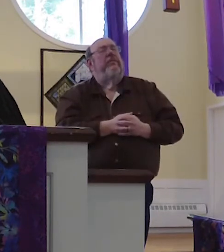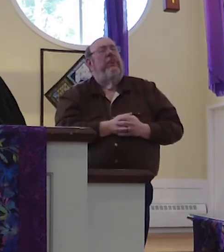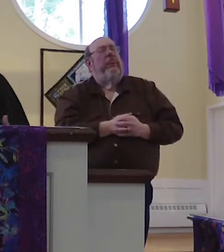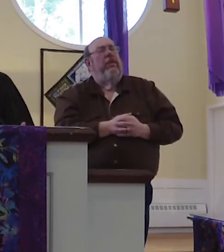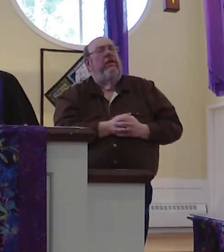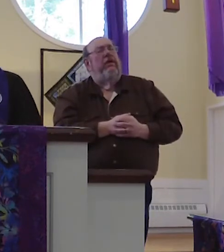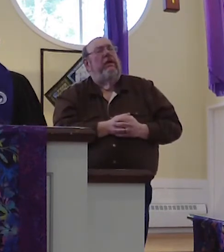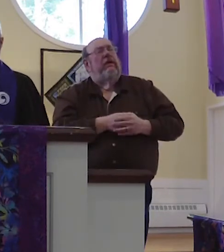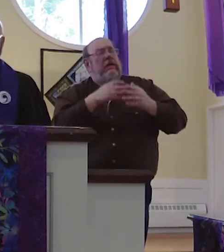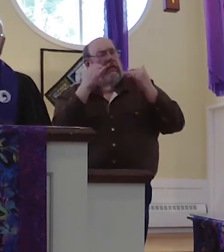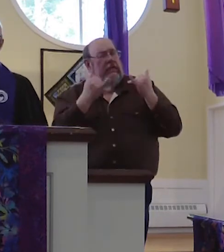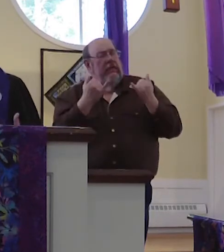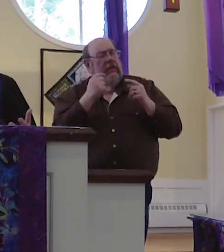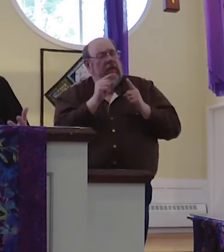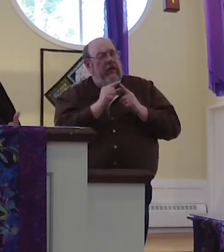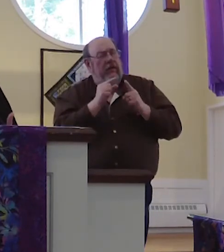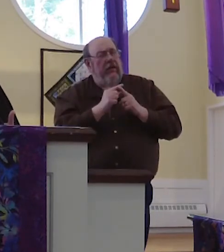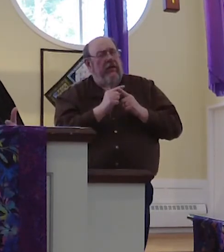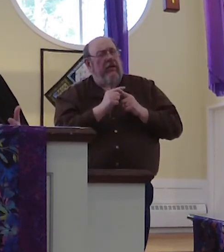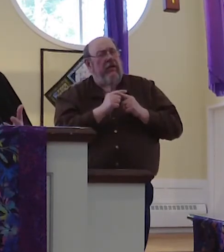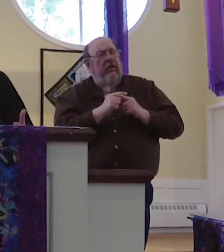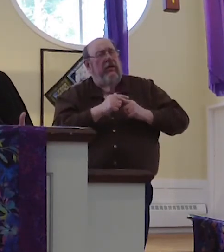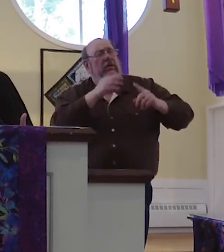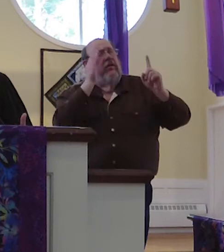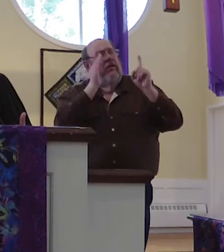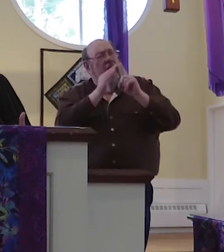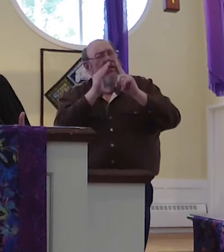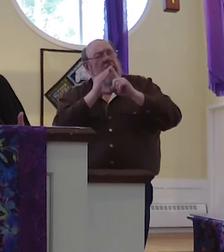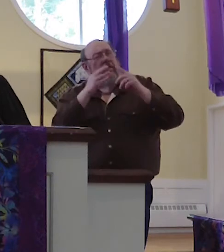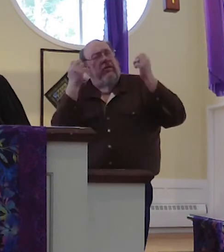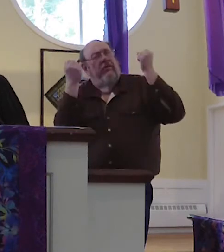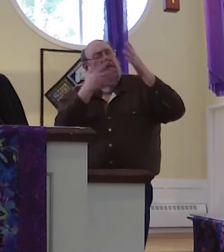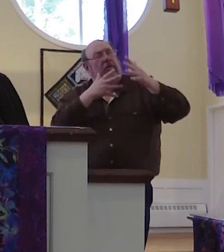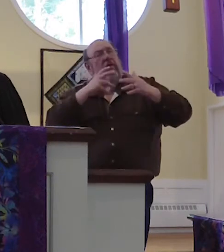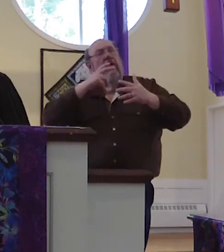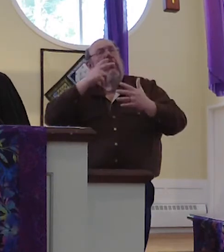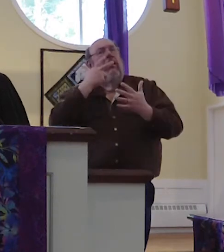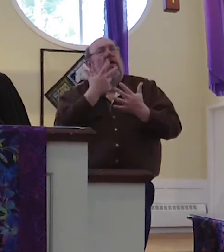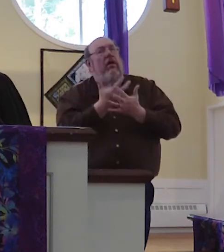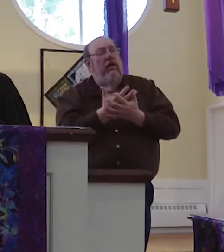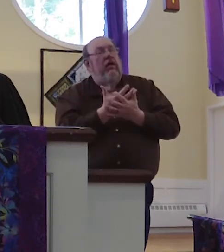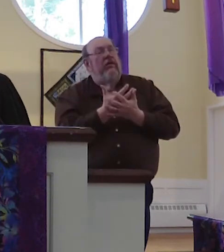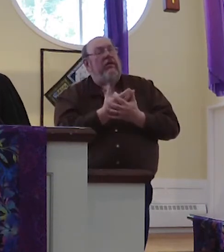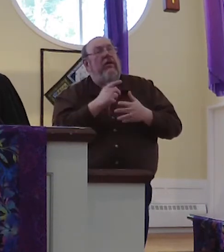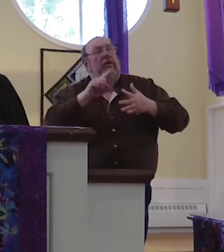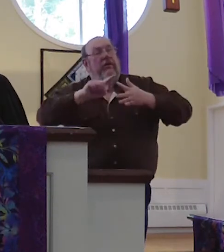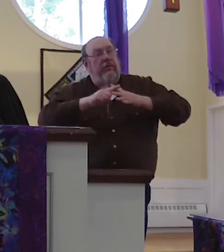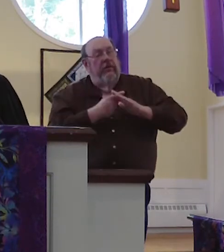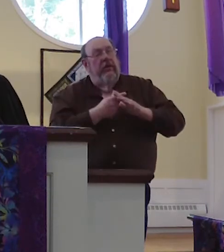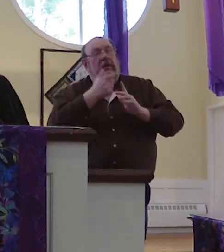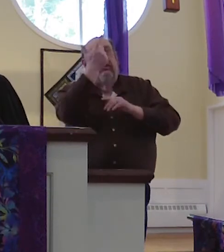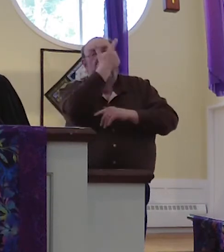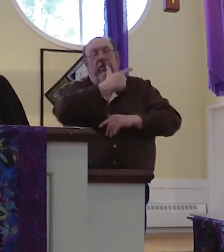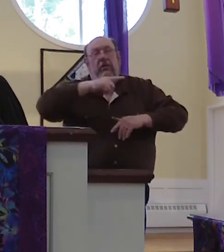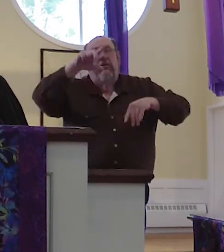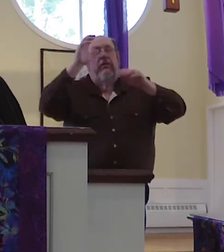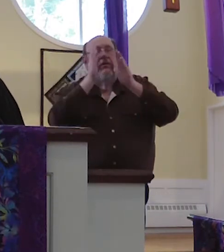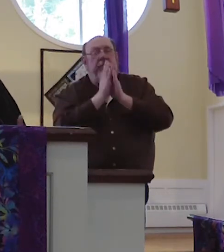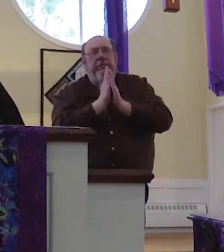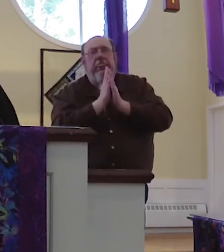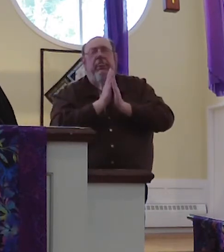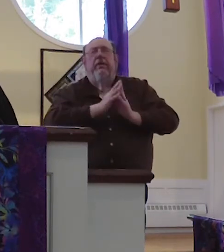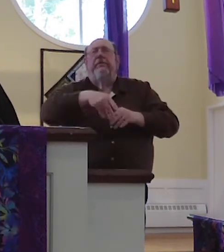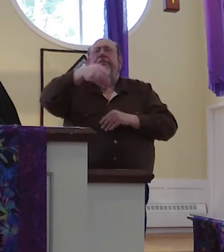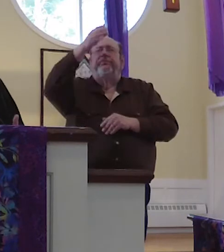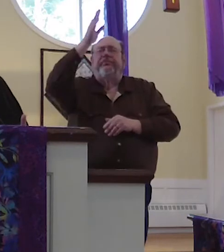Isaiah's words remind me of this fearful awesomeness that we're speaking to as we begin the Lord's Prayer. God says